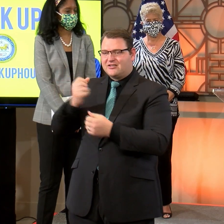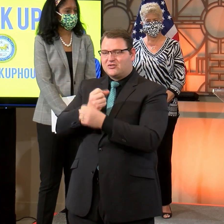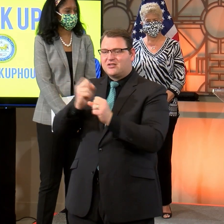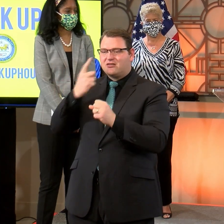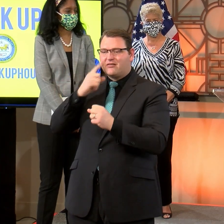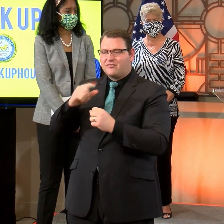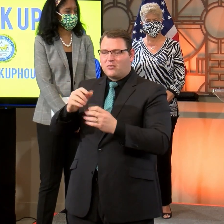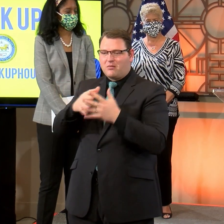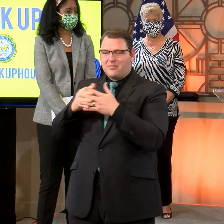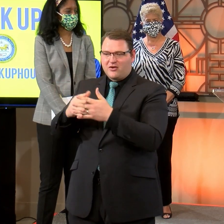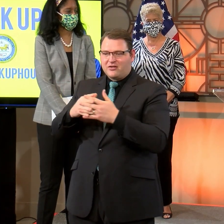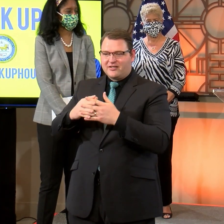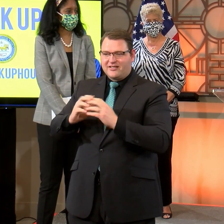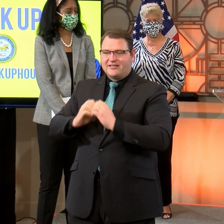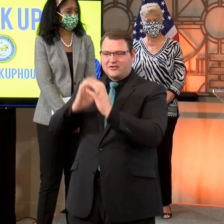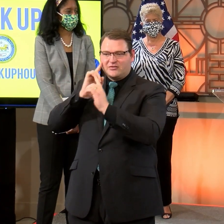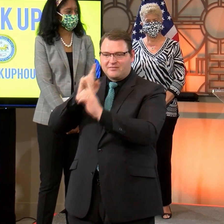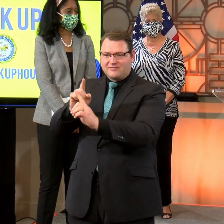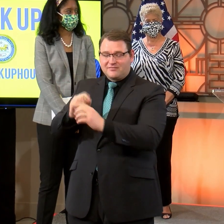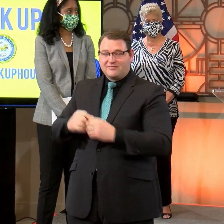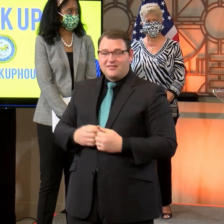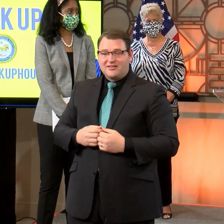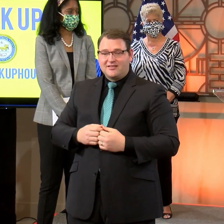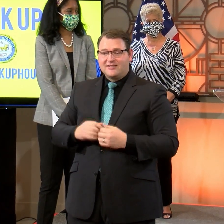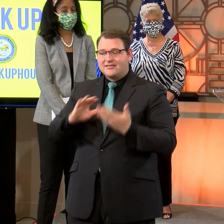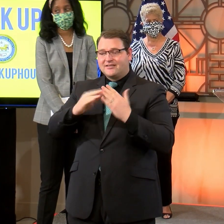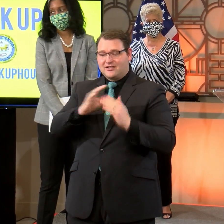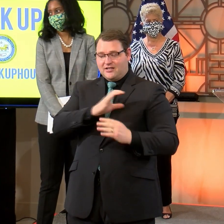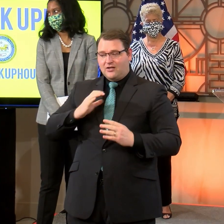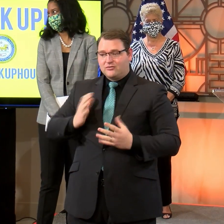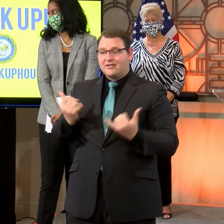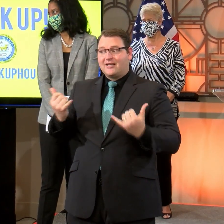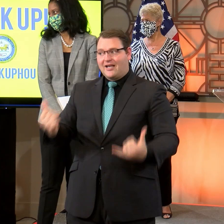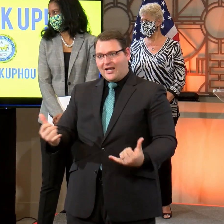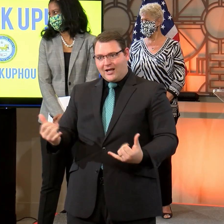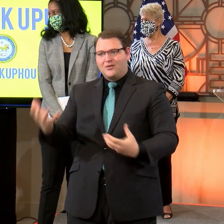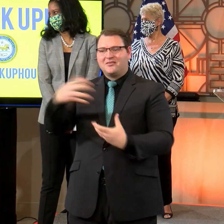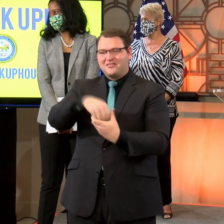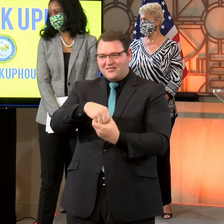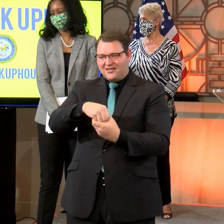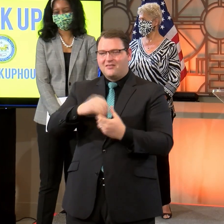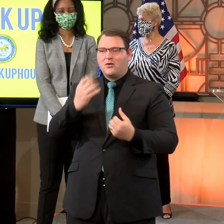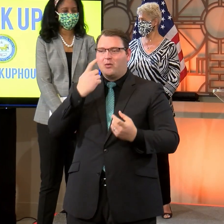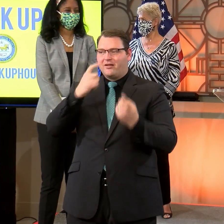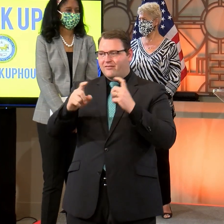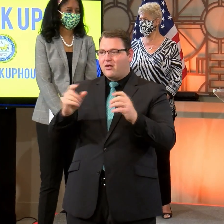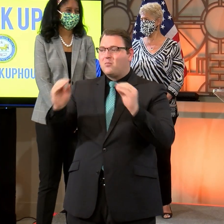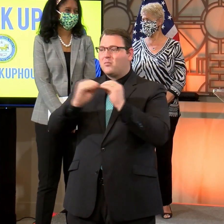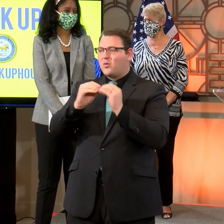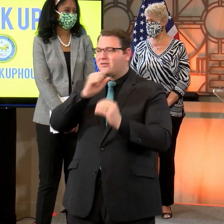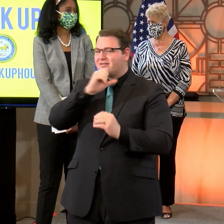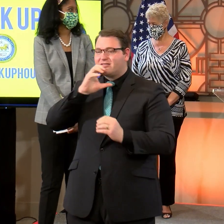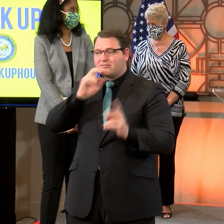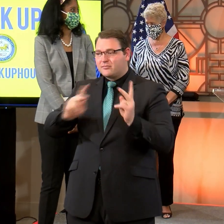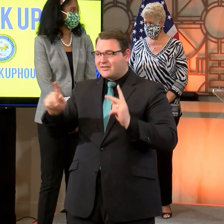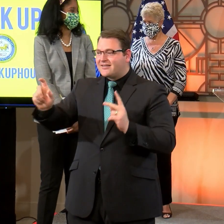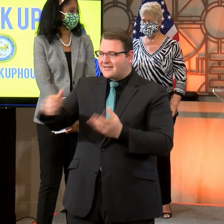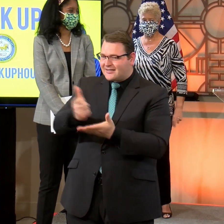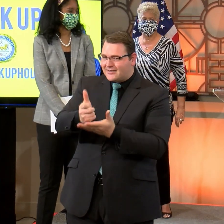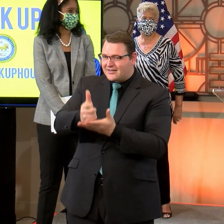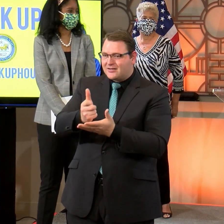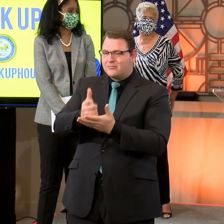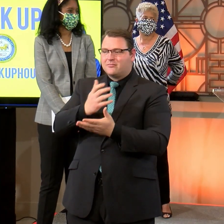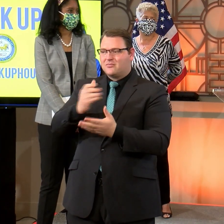#ChefsForAmerica initiative. City of Houston council members are now involved to identify more seniors in need with their